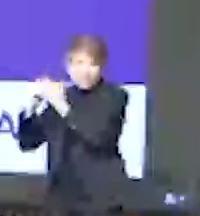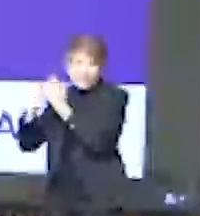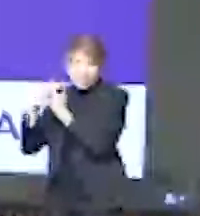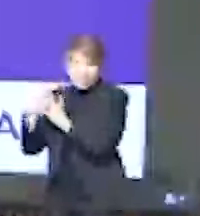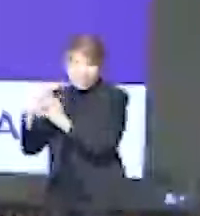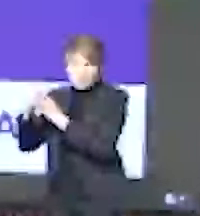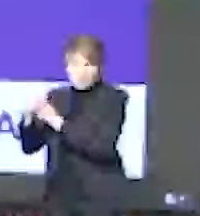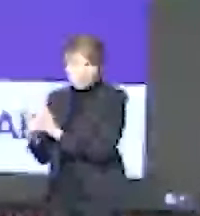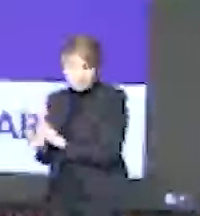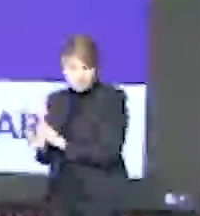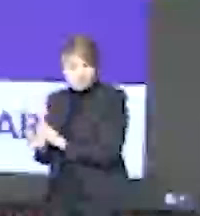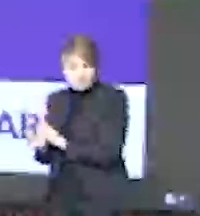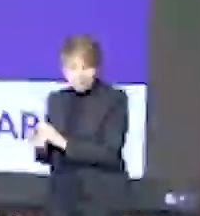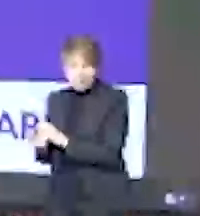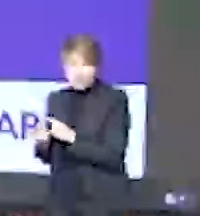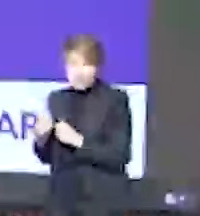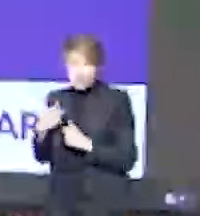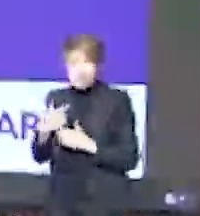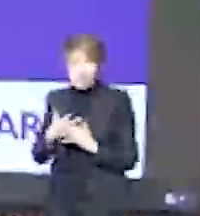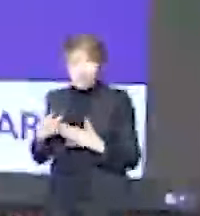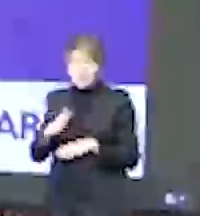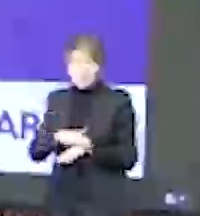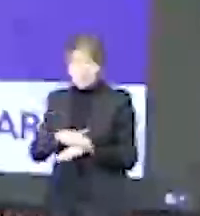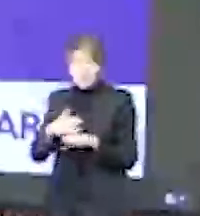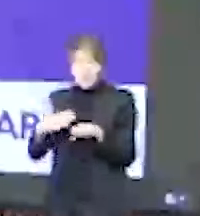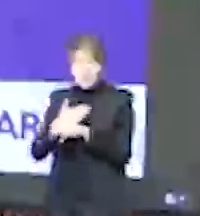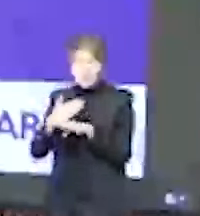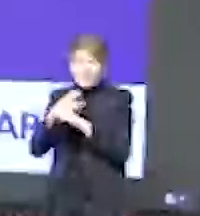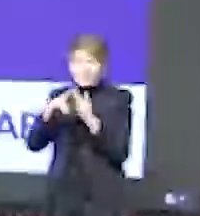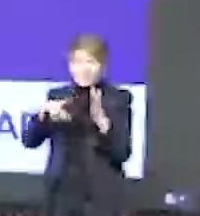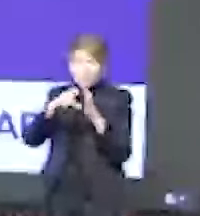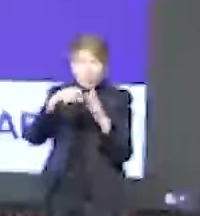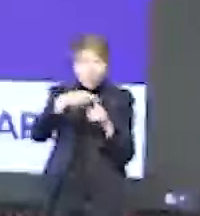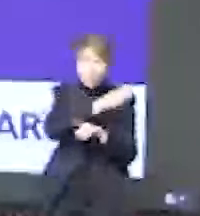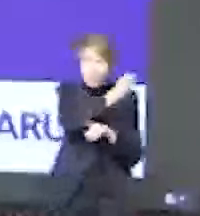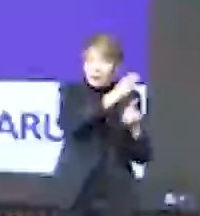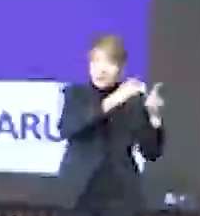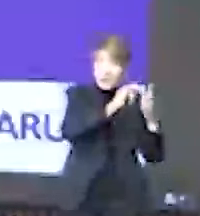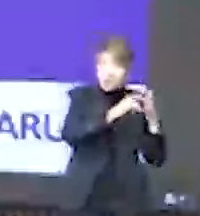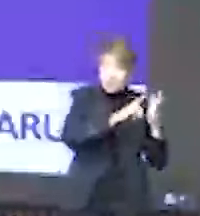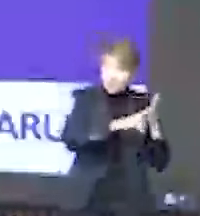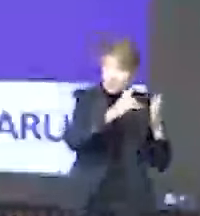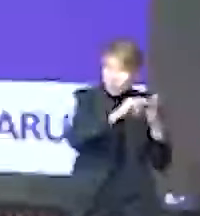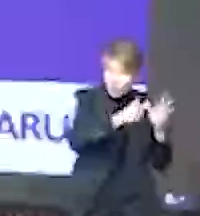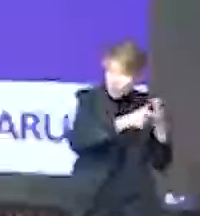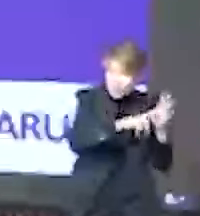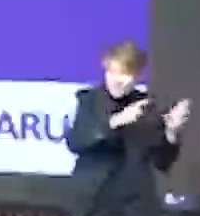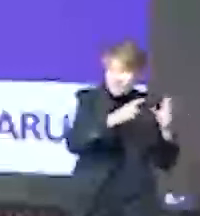because, particularly I spent a lot of time working federally in sort of social security, child support type policy as well,